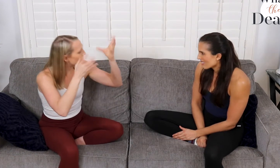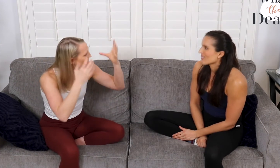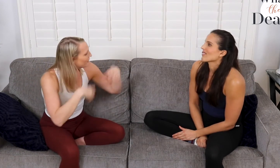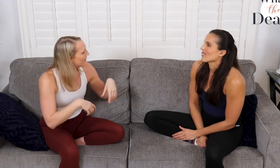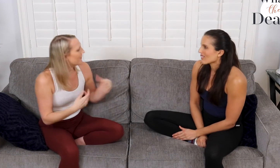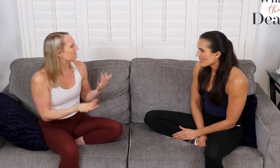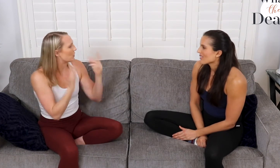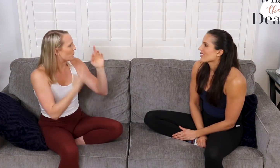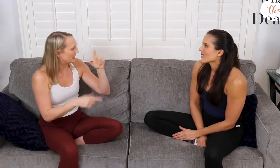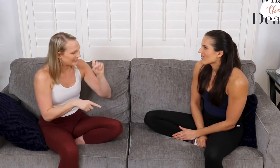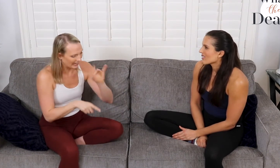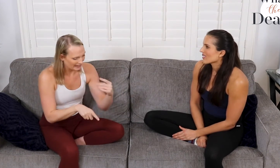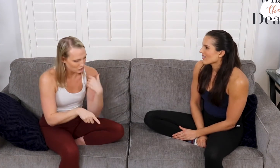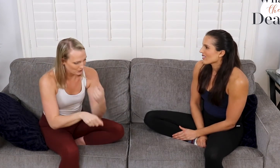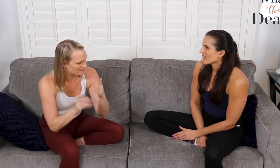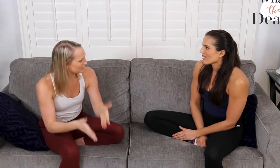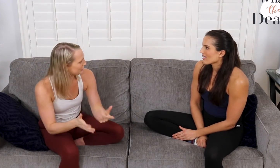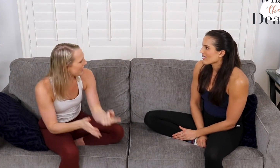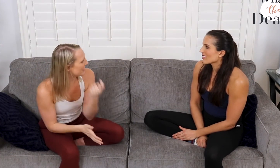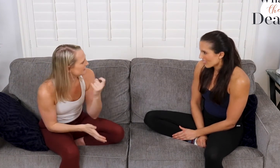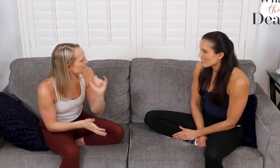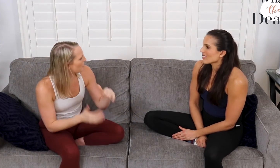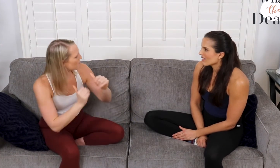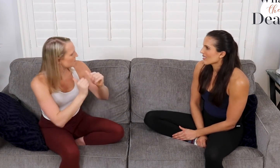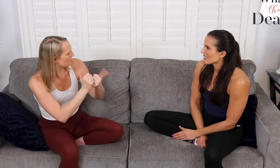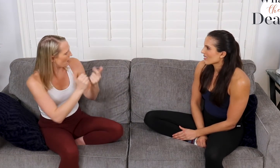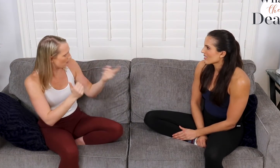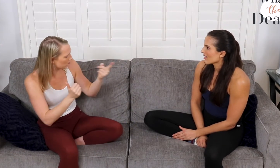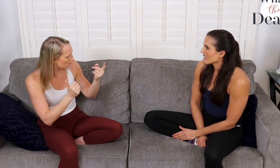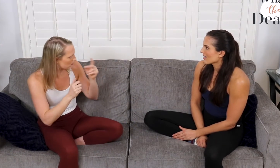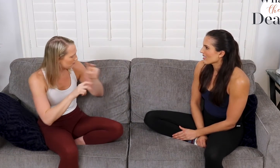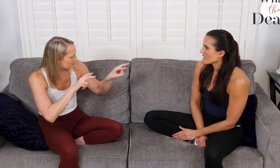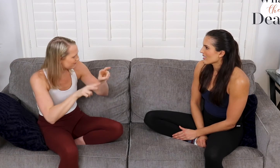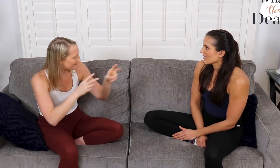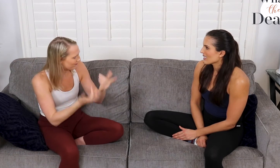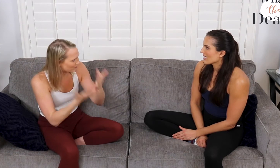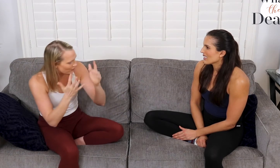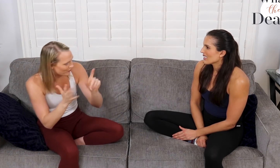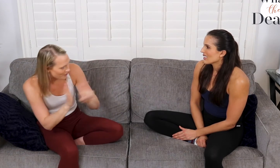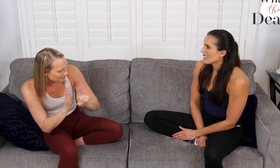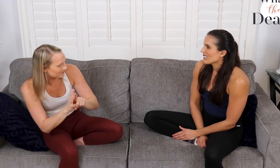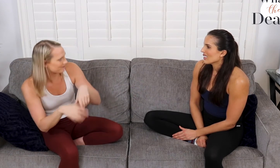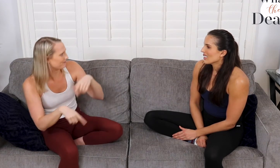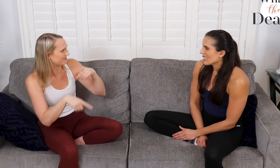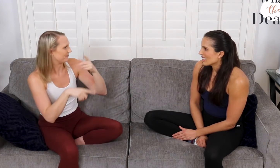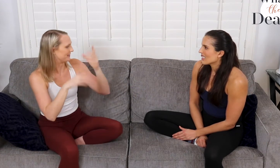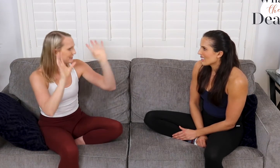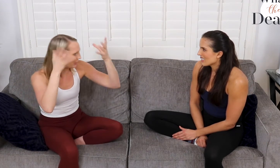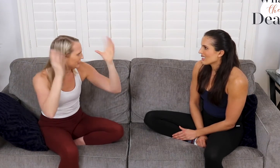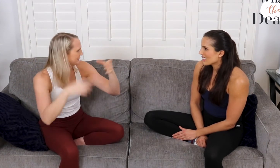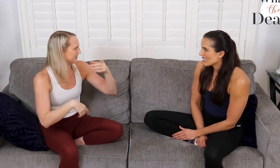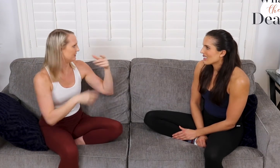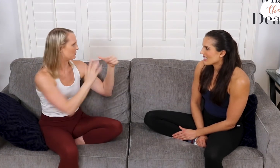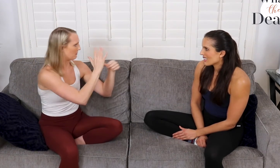could not imagine listening to a thunderstorm all night and waking up all night while I'm just knocked out. And I wake up and I'm like, oh, why are you